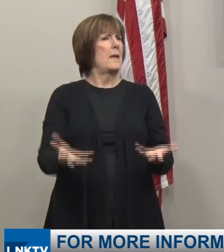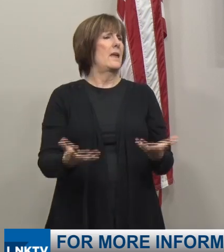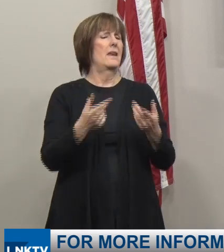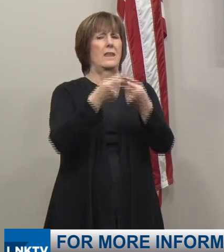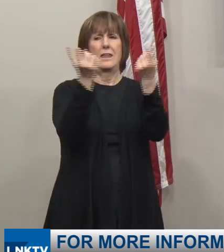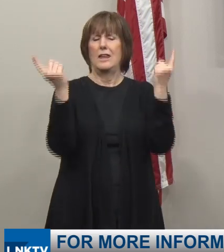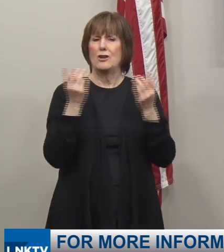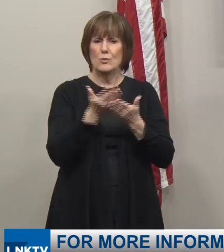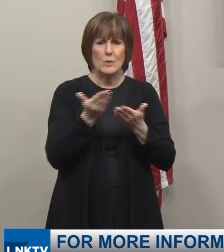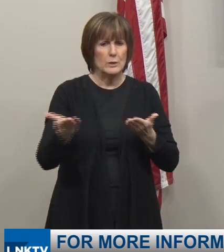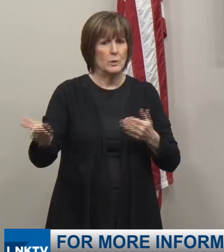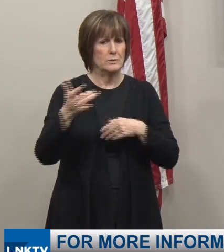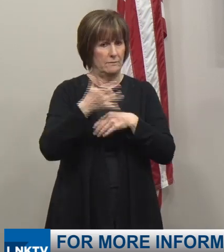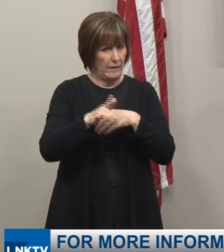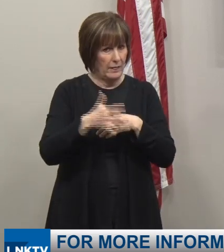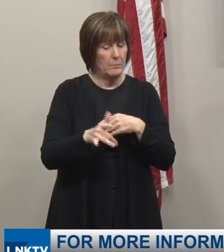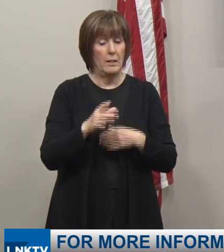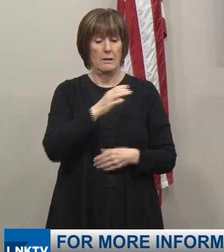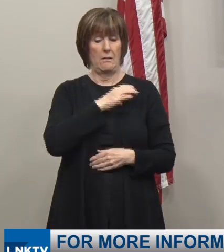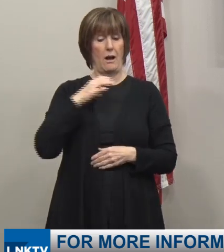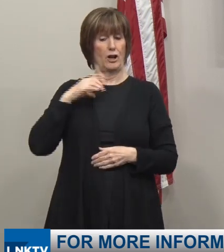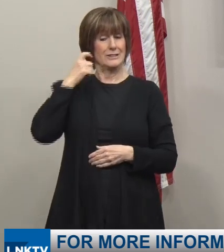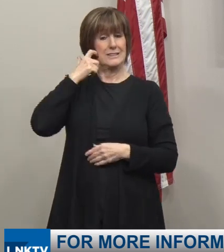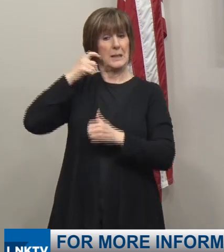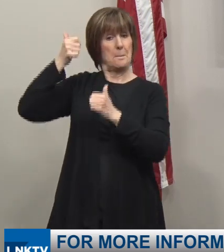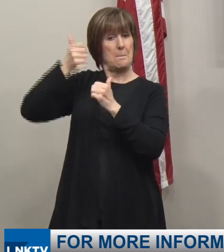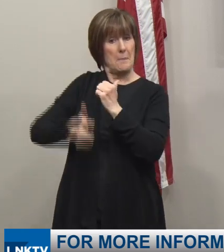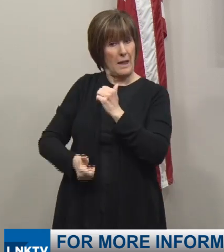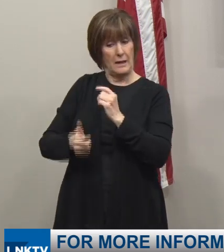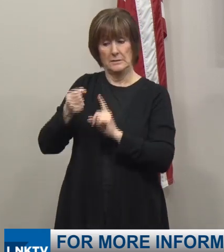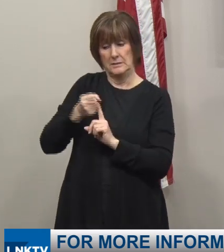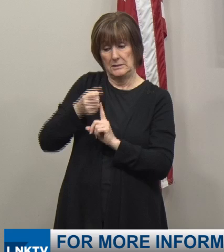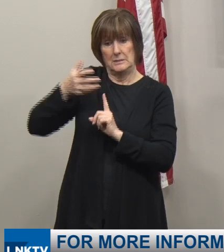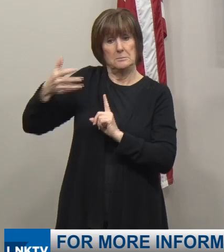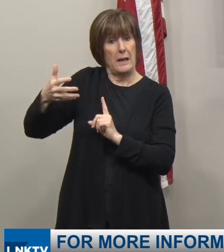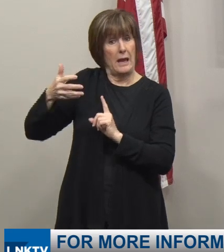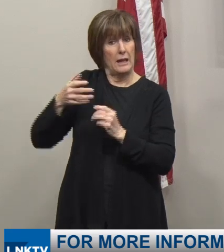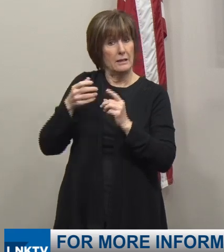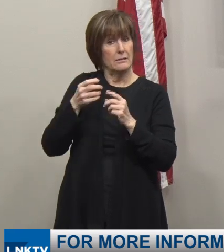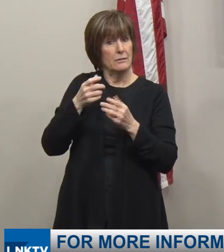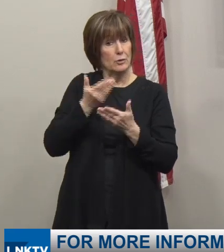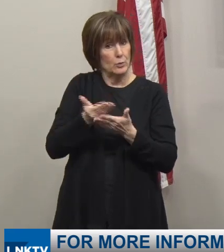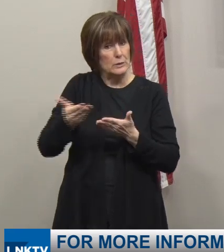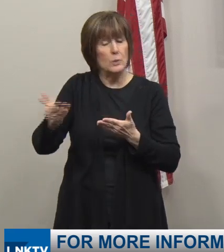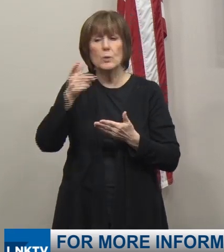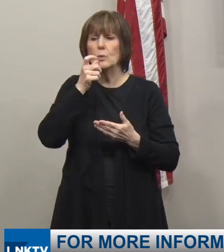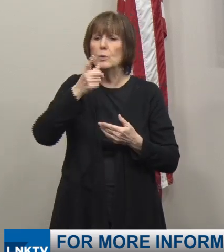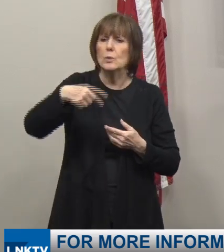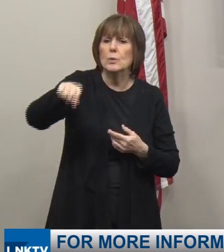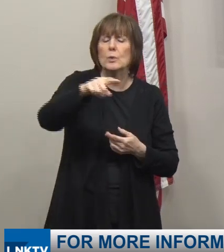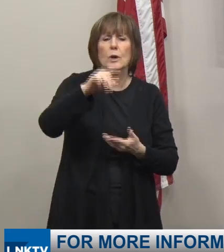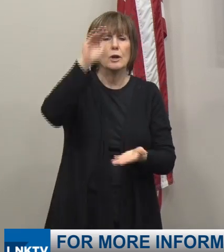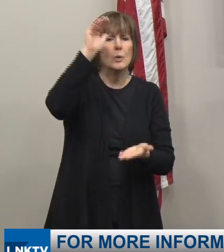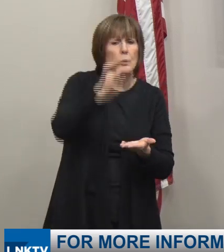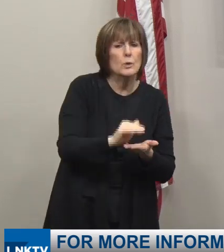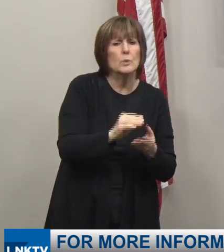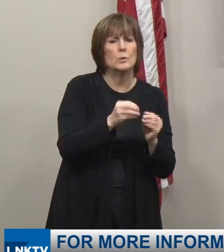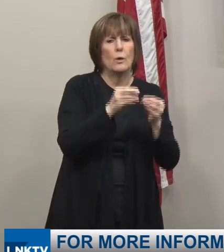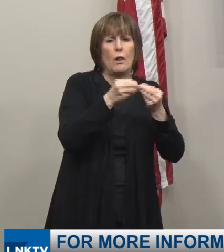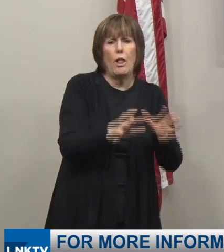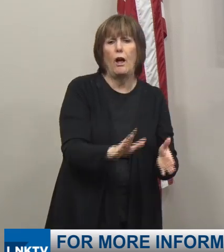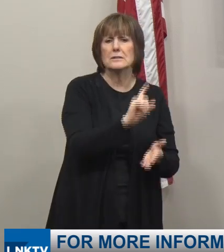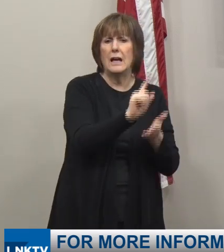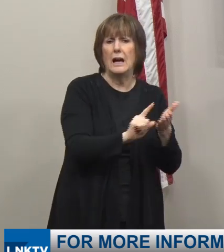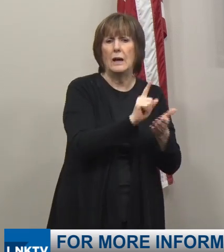COVID-19. Congress recently passed legislation that expands the resources available to those facing reduced or lost work hours,